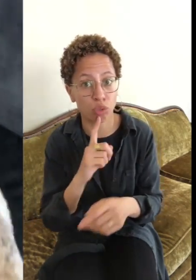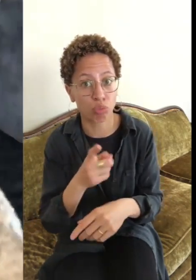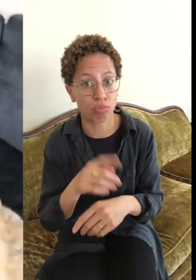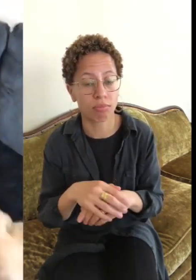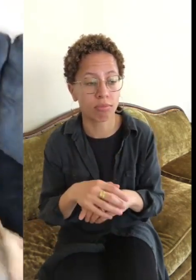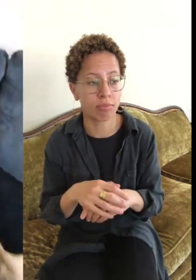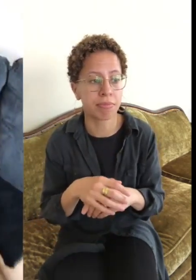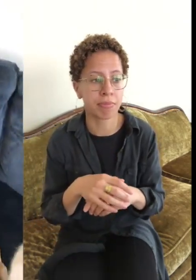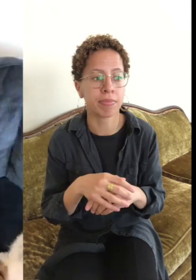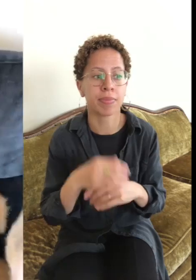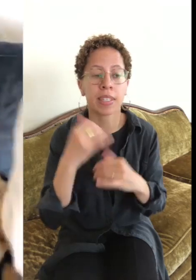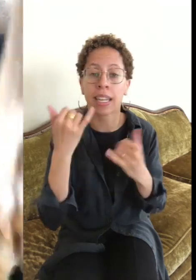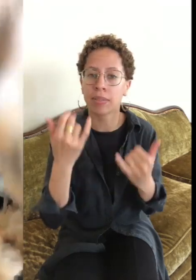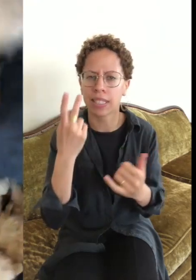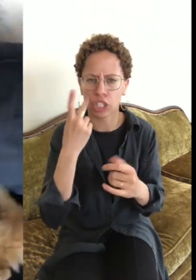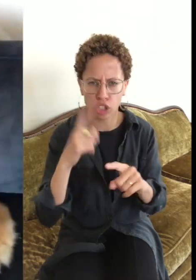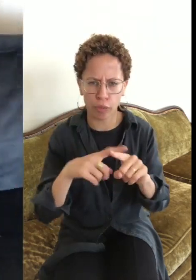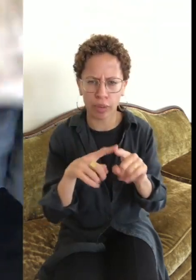got